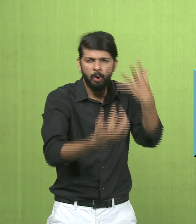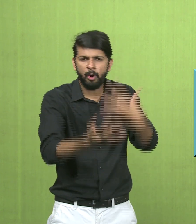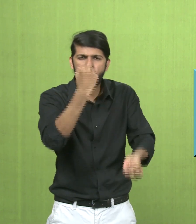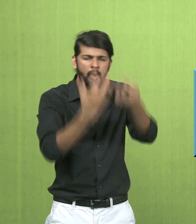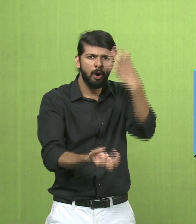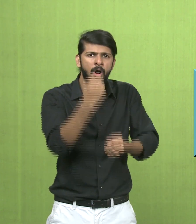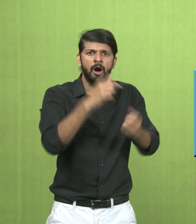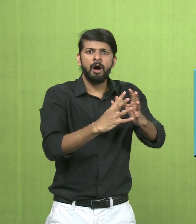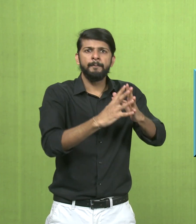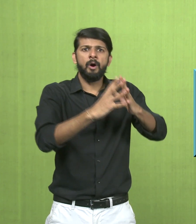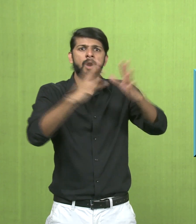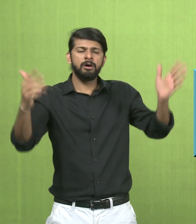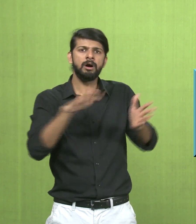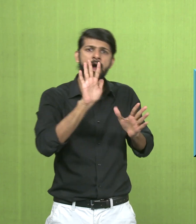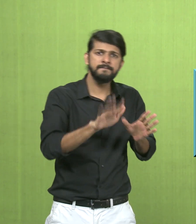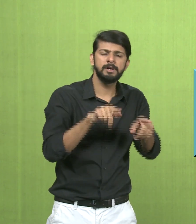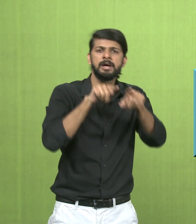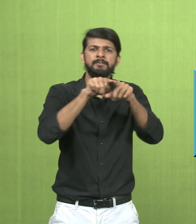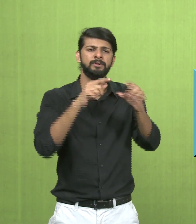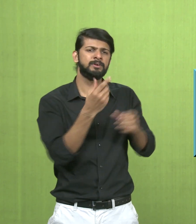upon excavation there were numerous coins,